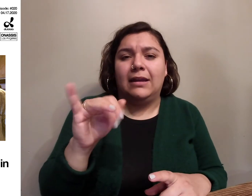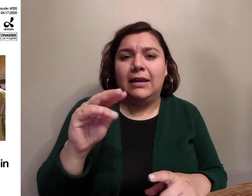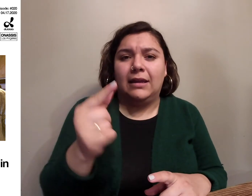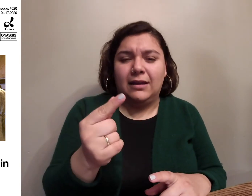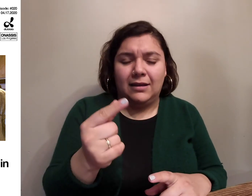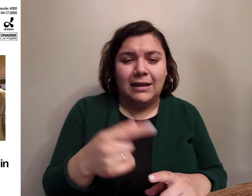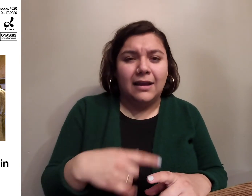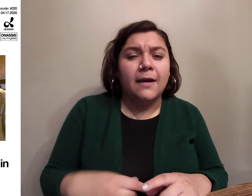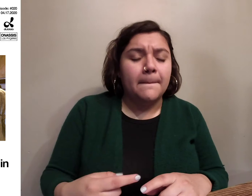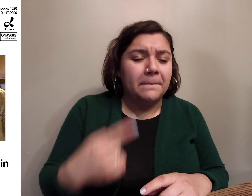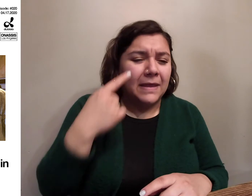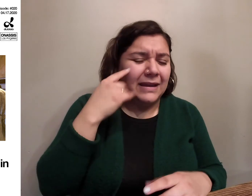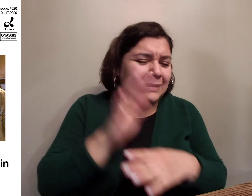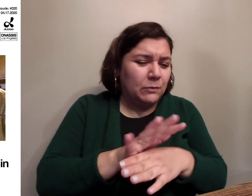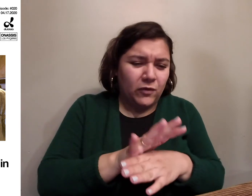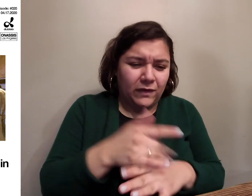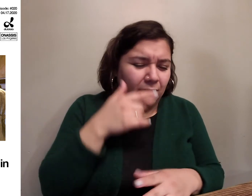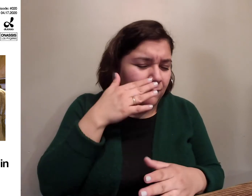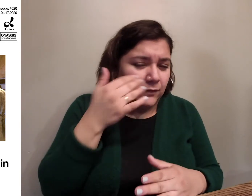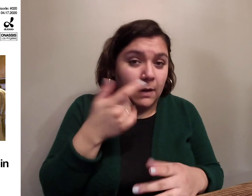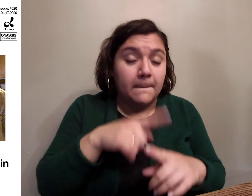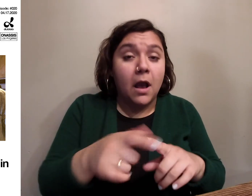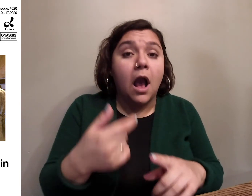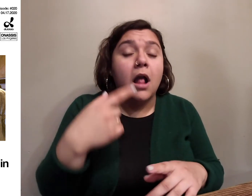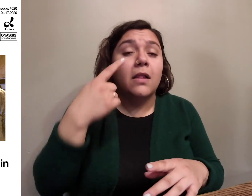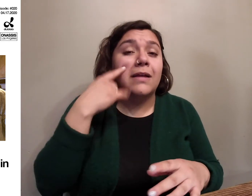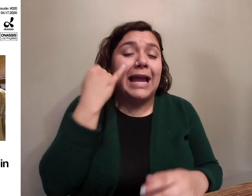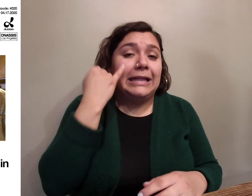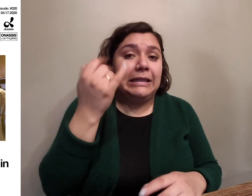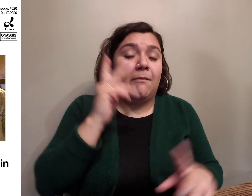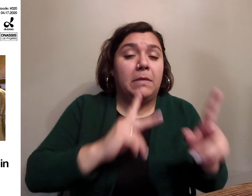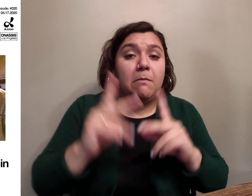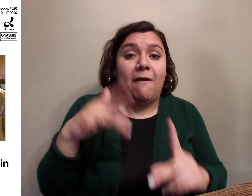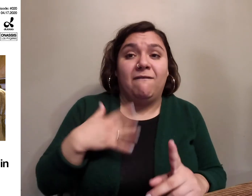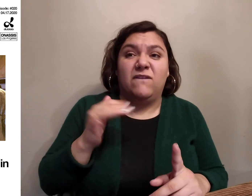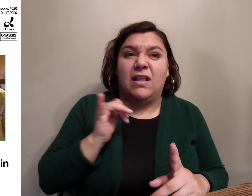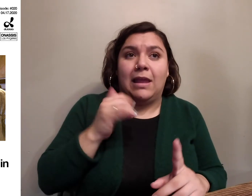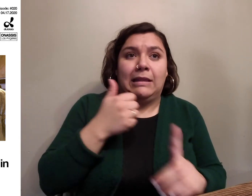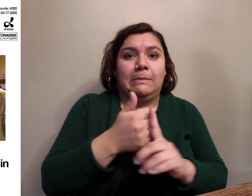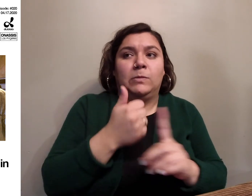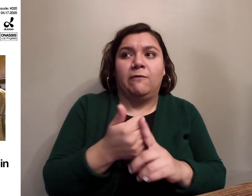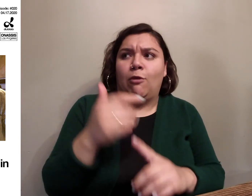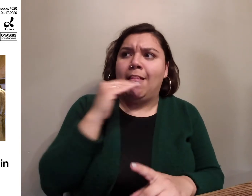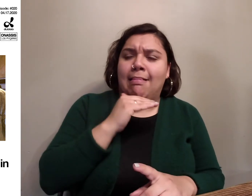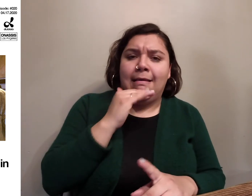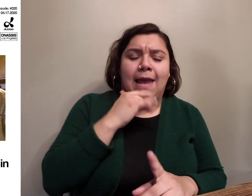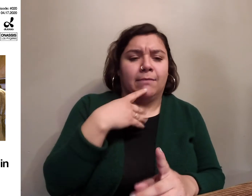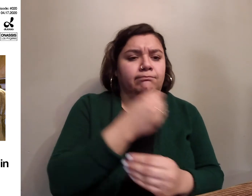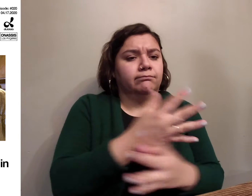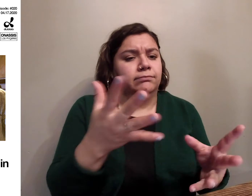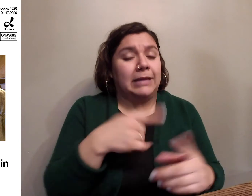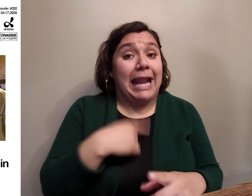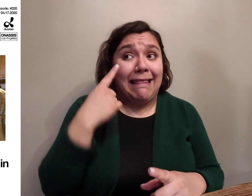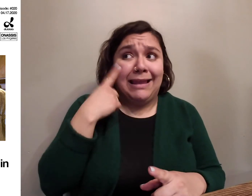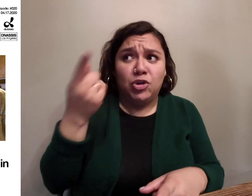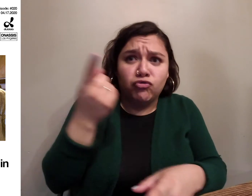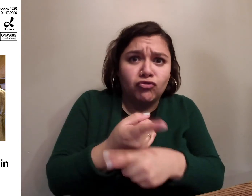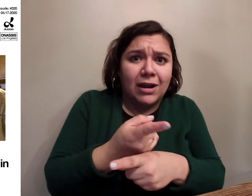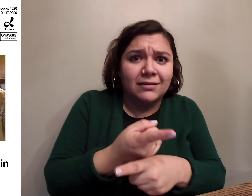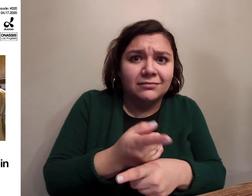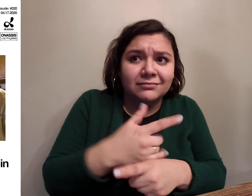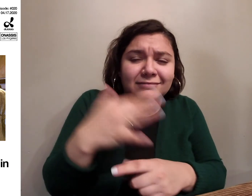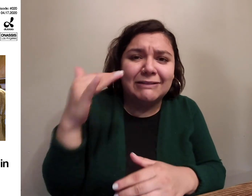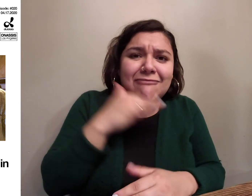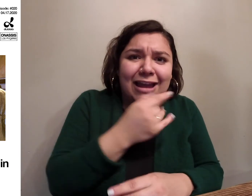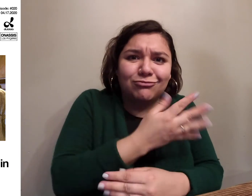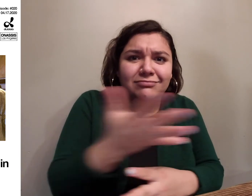And this whole idea that, oh, people feel like they were lied to. And then I think, you know what? You're right. You were lied to. You are being lied to.